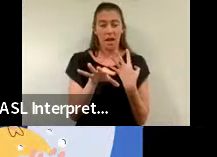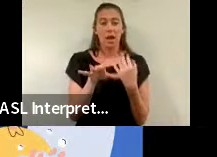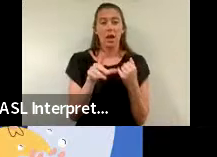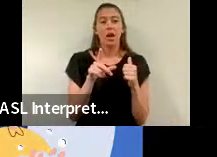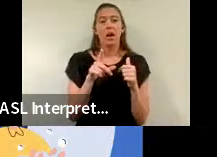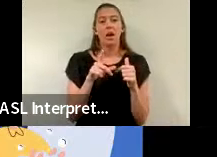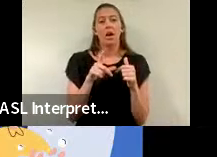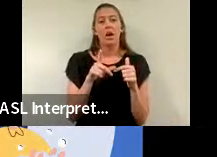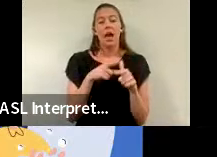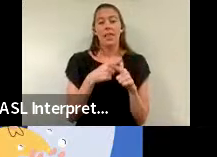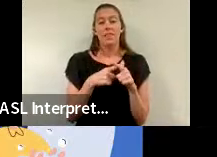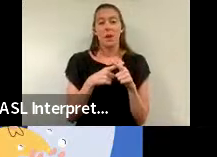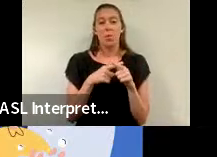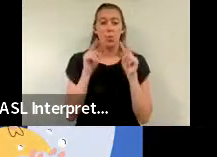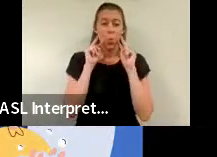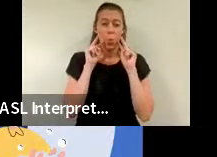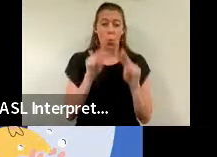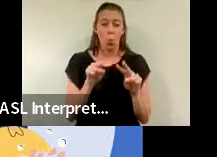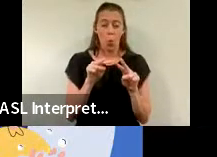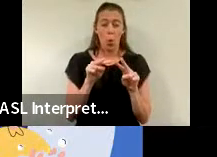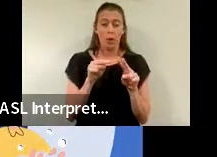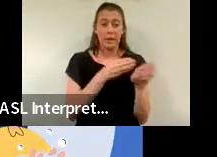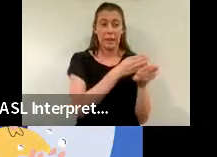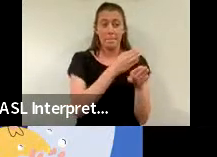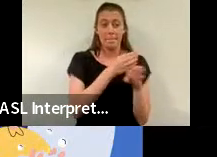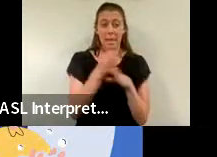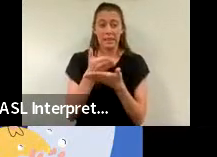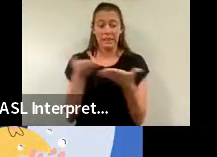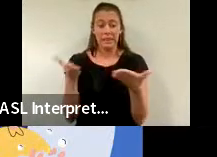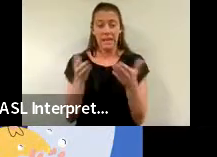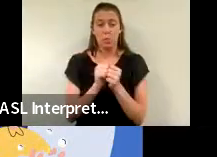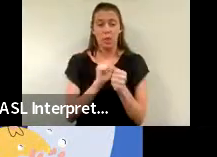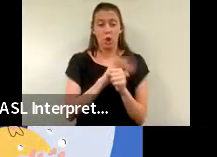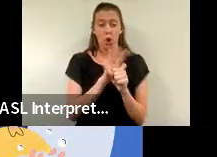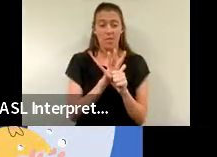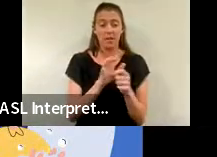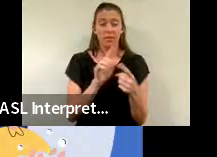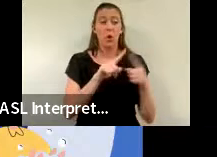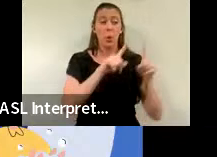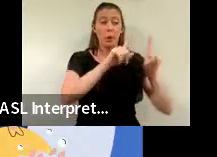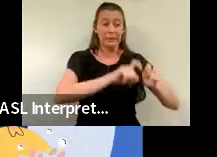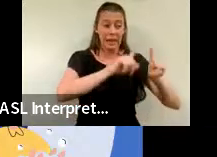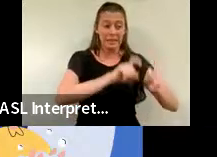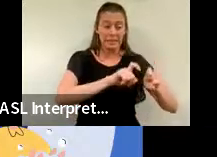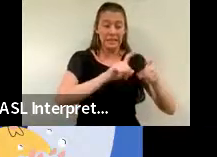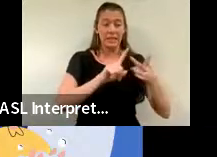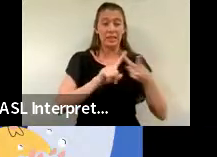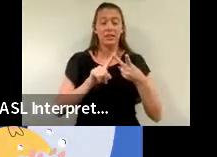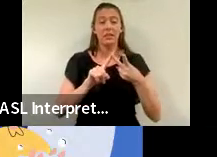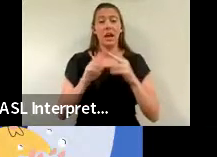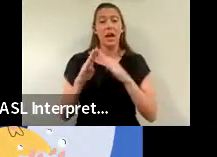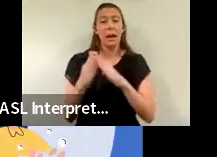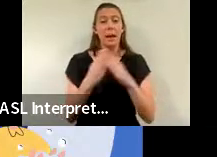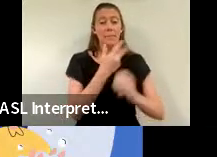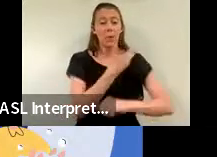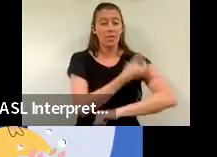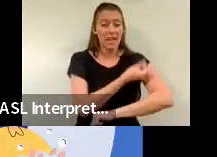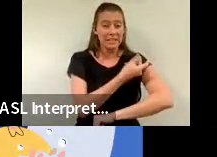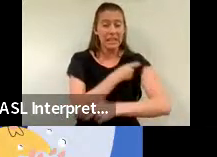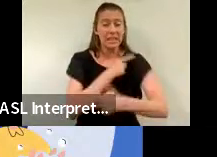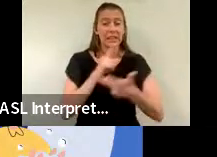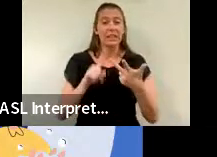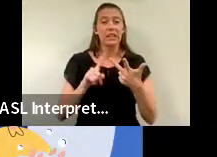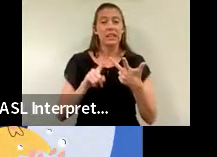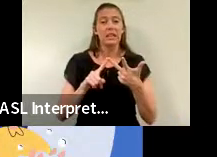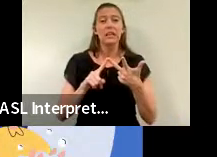COVID division, and those were our testing units, our community vaccine unit, and then our COVID investigation